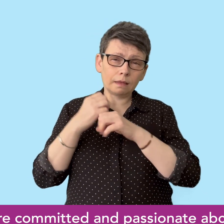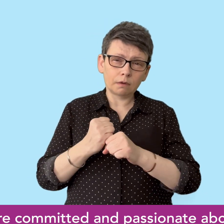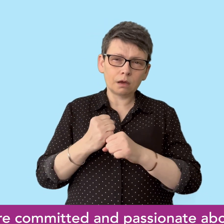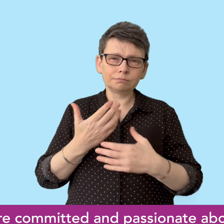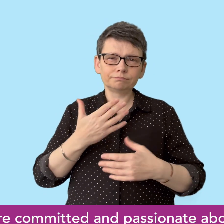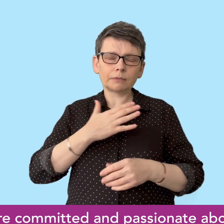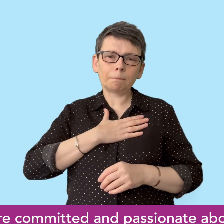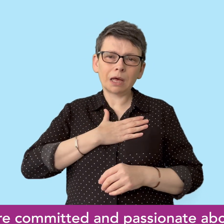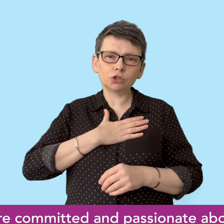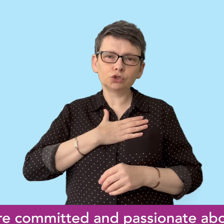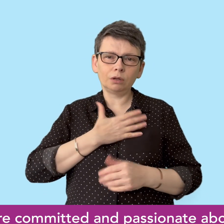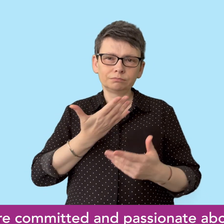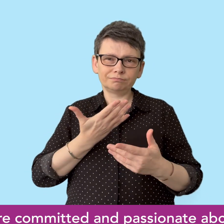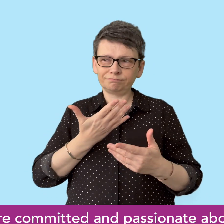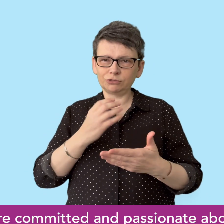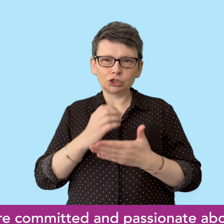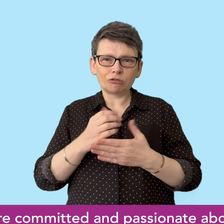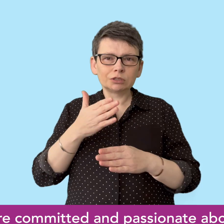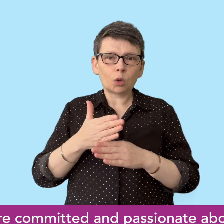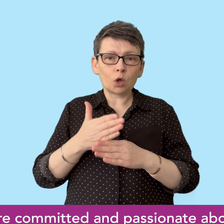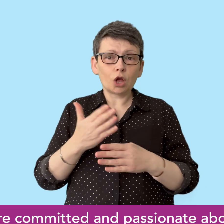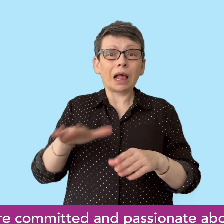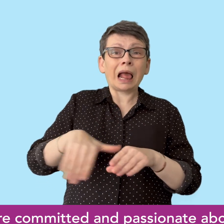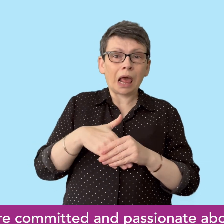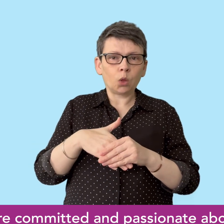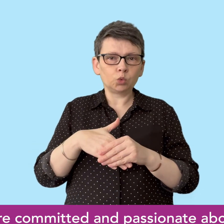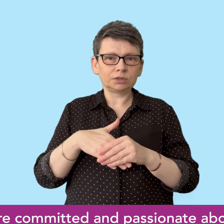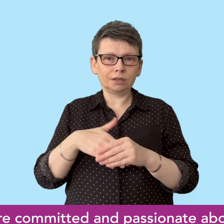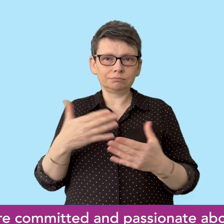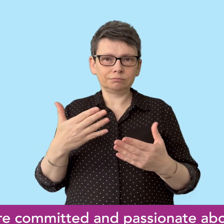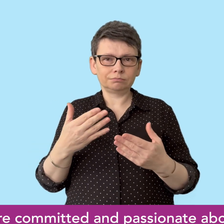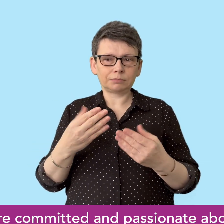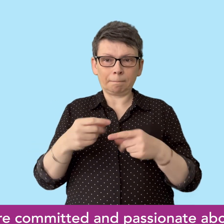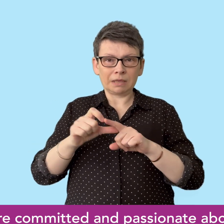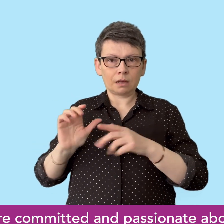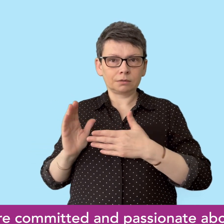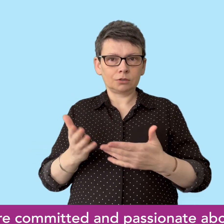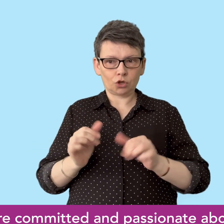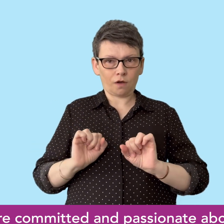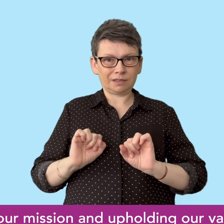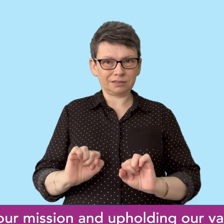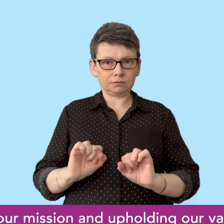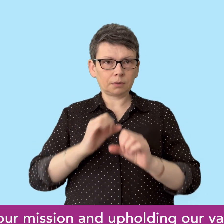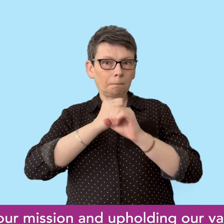You are committed and passionate about charity work, including BID services, and delivering our